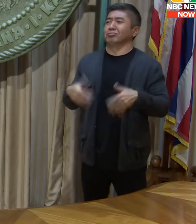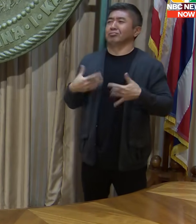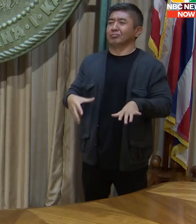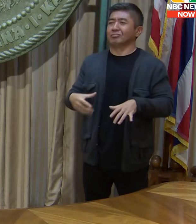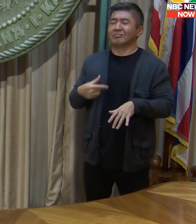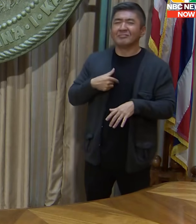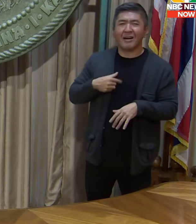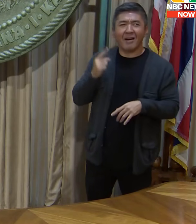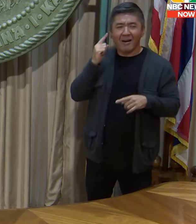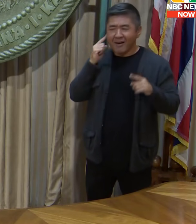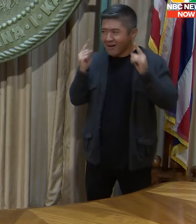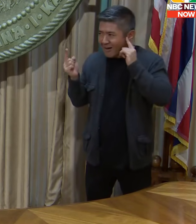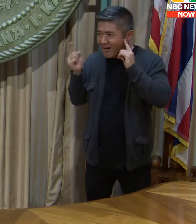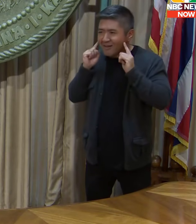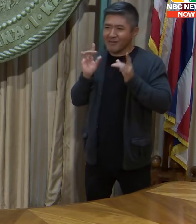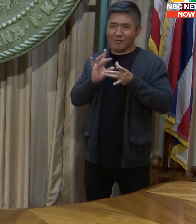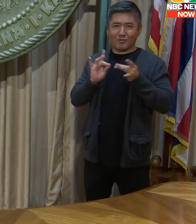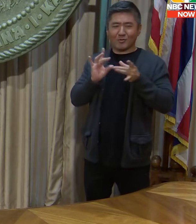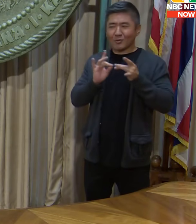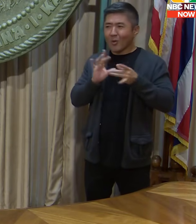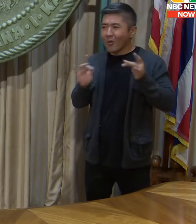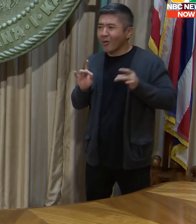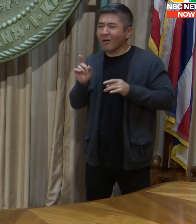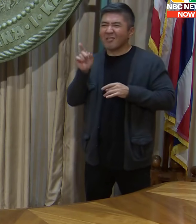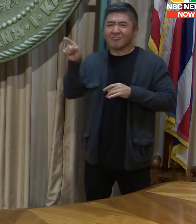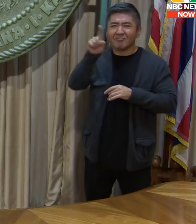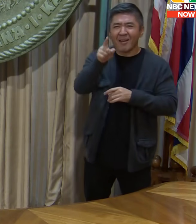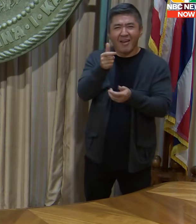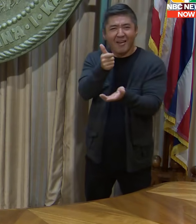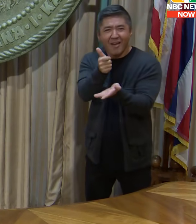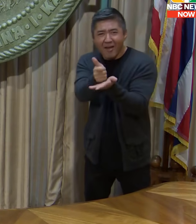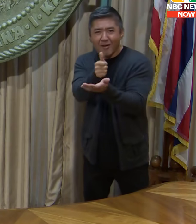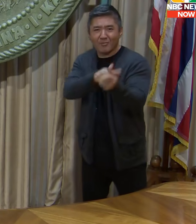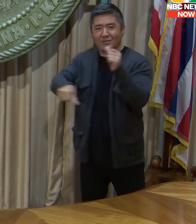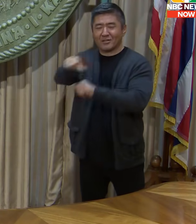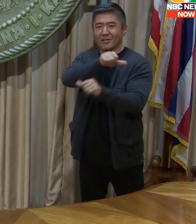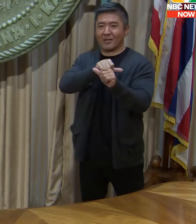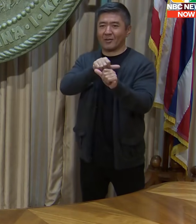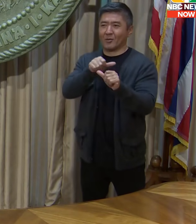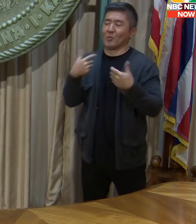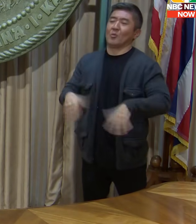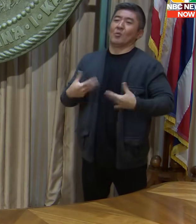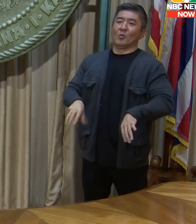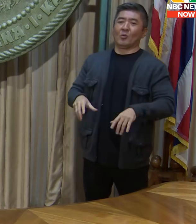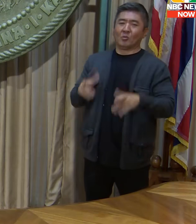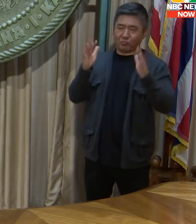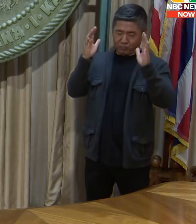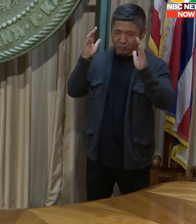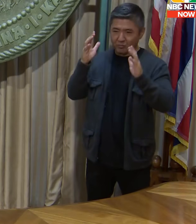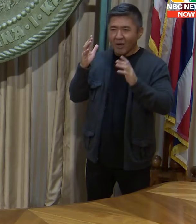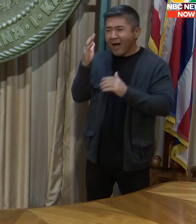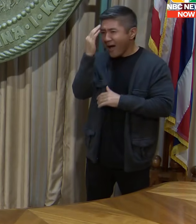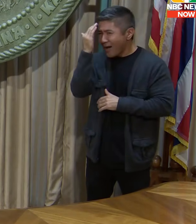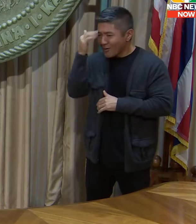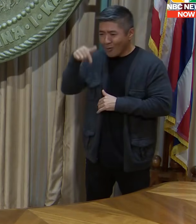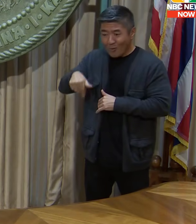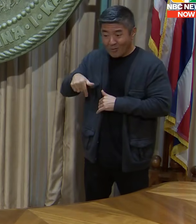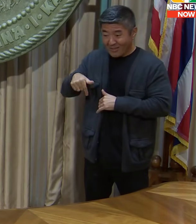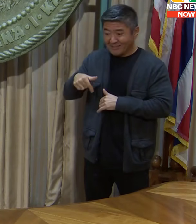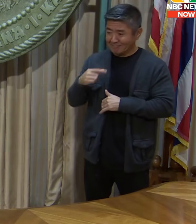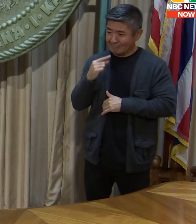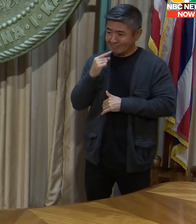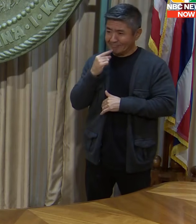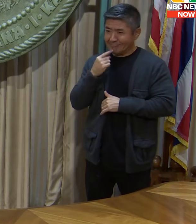from members in our community. I do know that we are in a critical time and we all must be committed